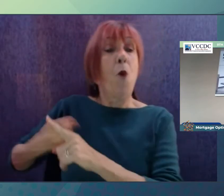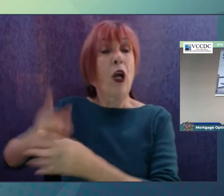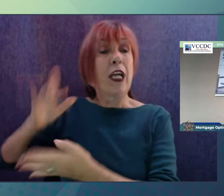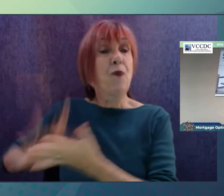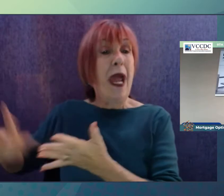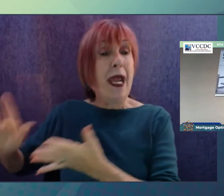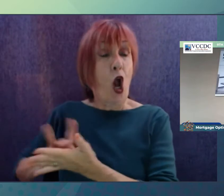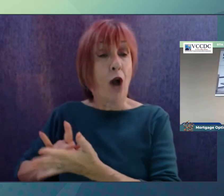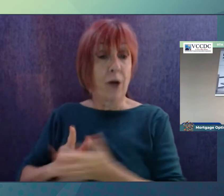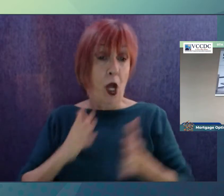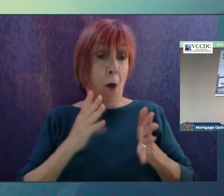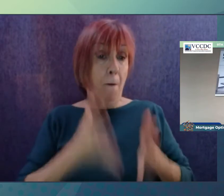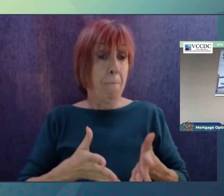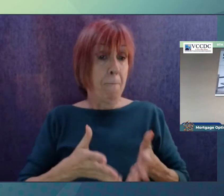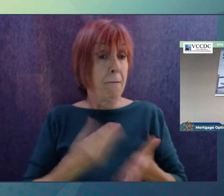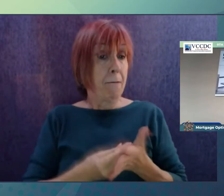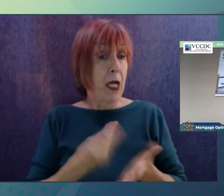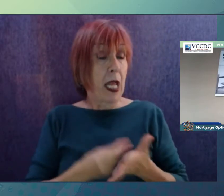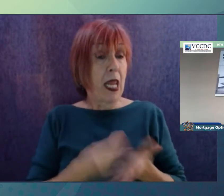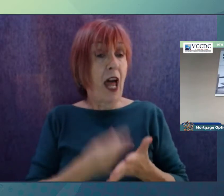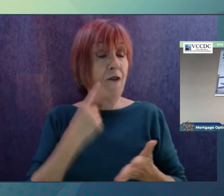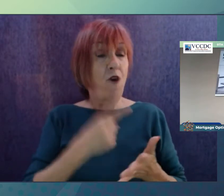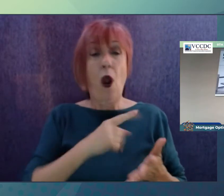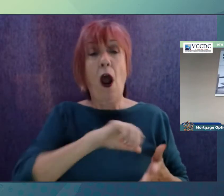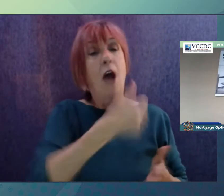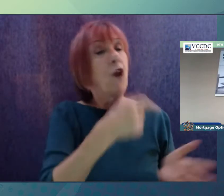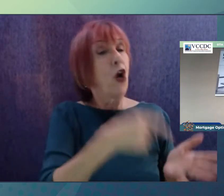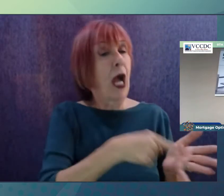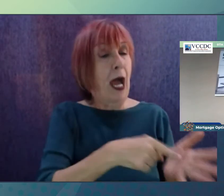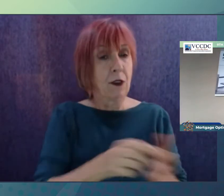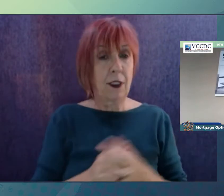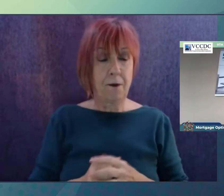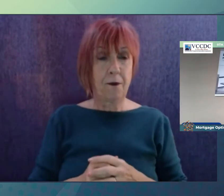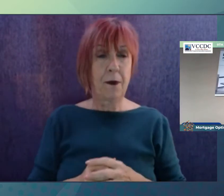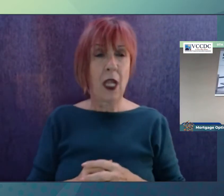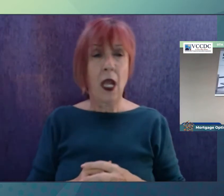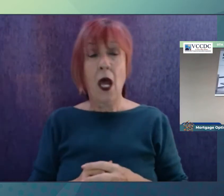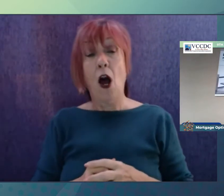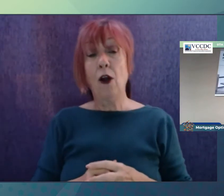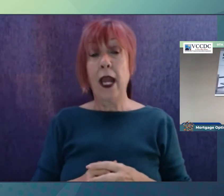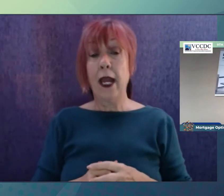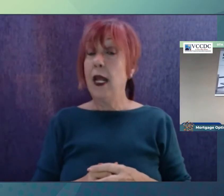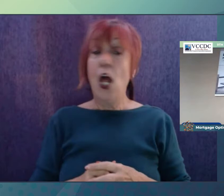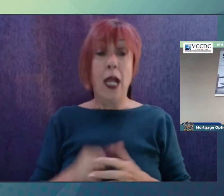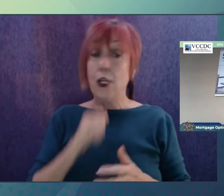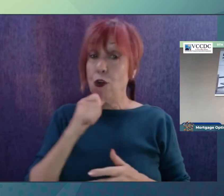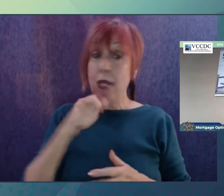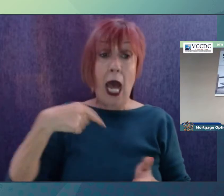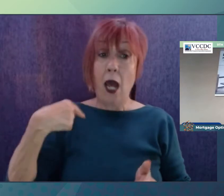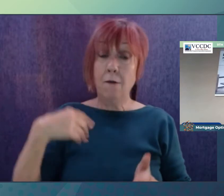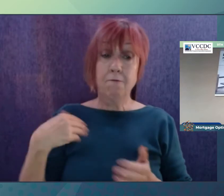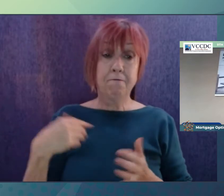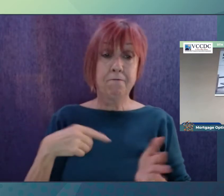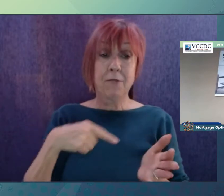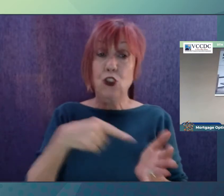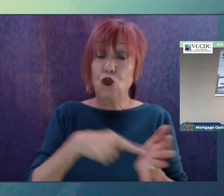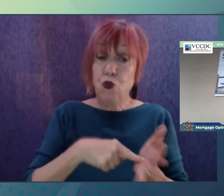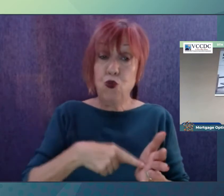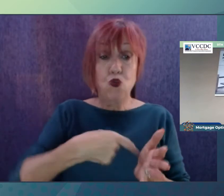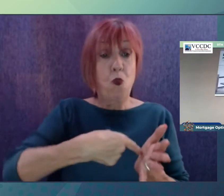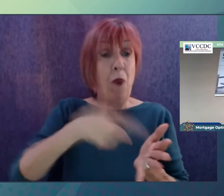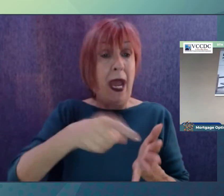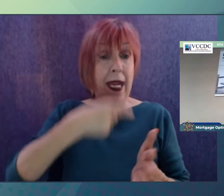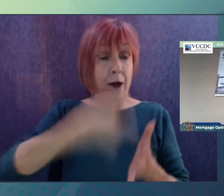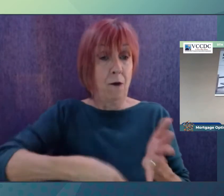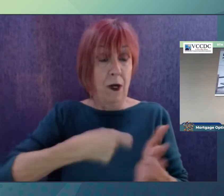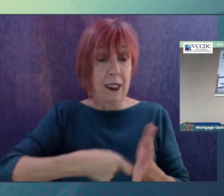have. You won't have tax liability. According to the IRS, money you get from a reverse mortgage is considered to be a loan advance